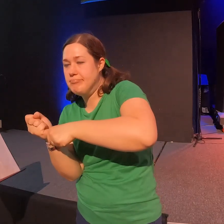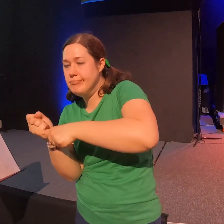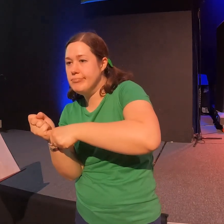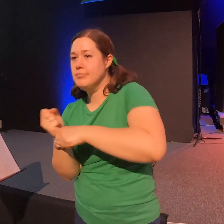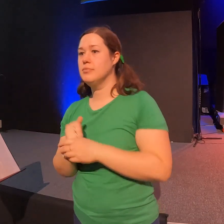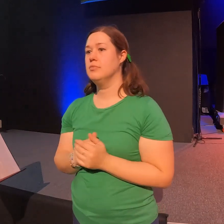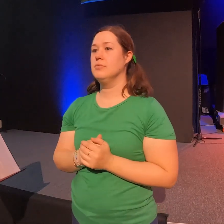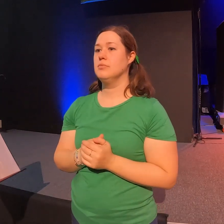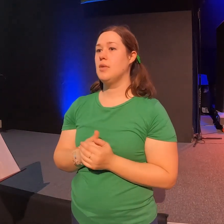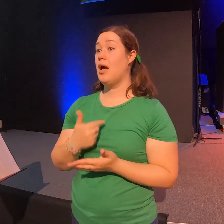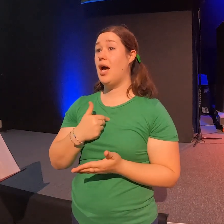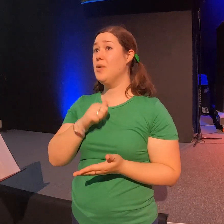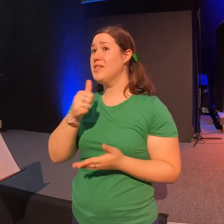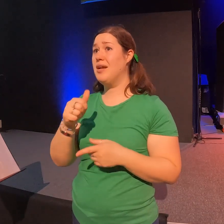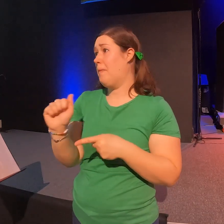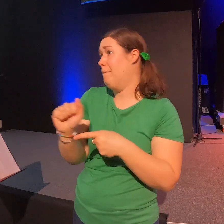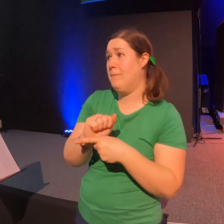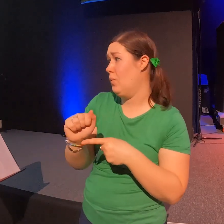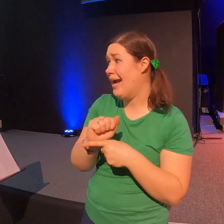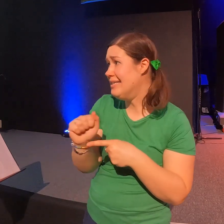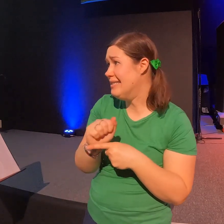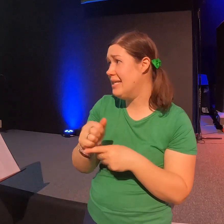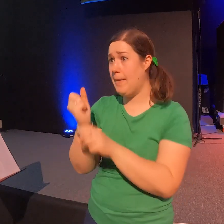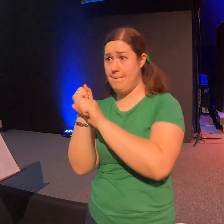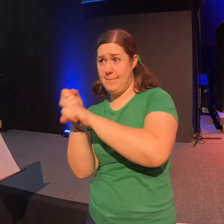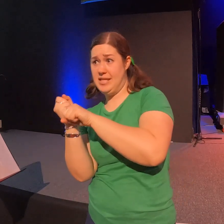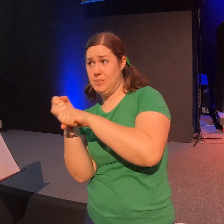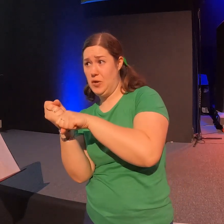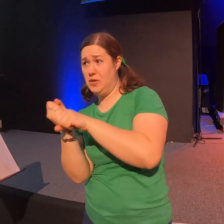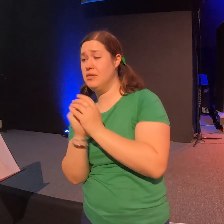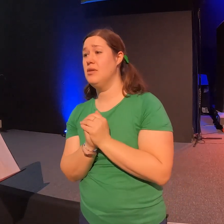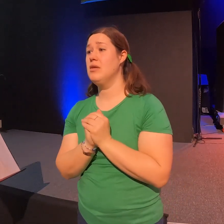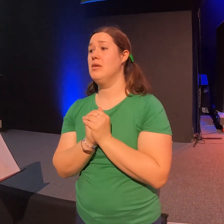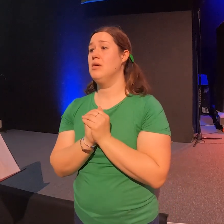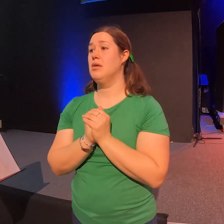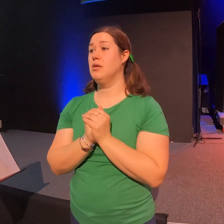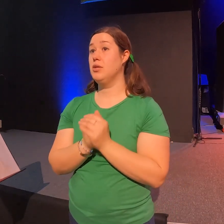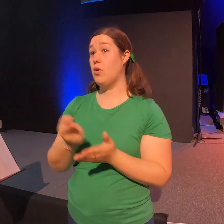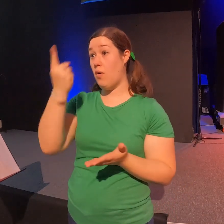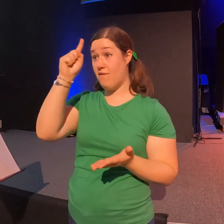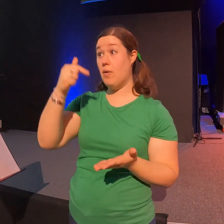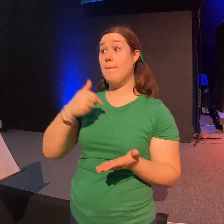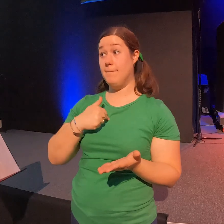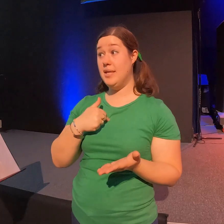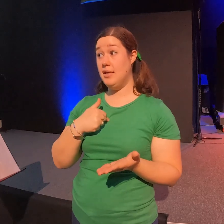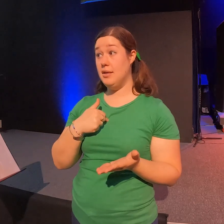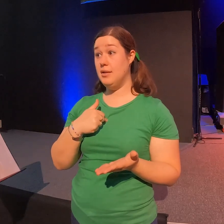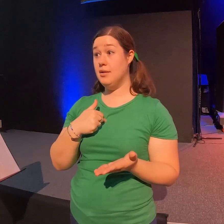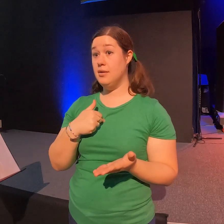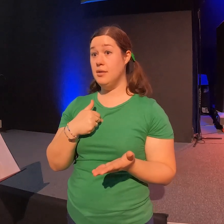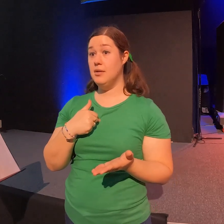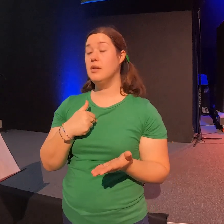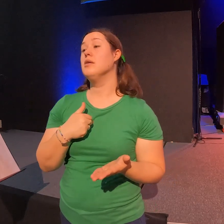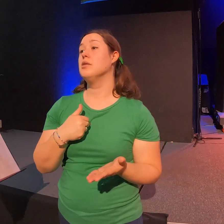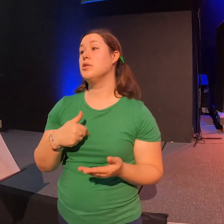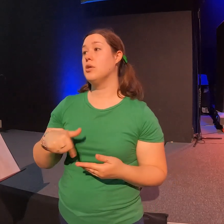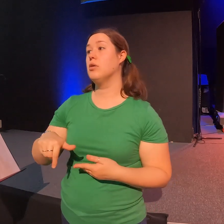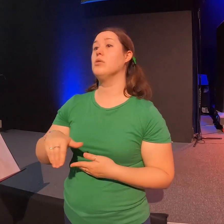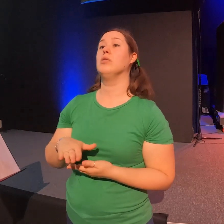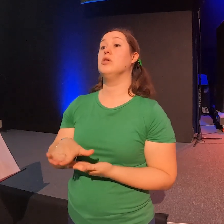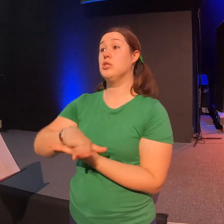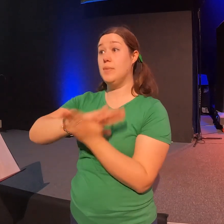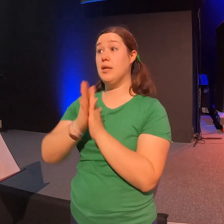I wasn't even practicing baseball. For me to realize my full potential as a baseball player, for